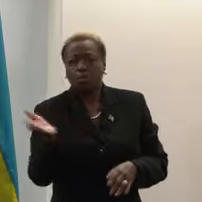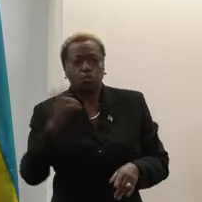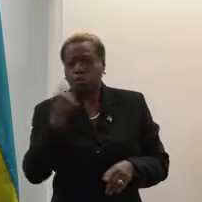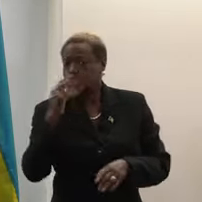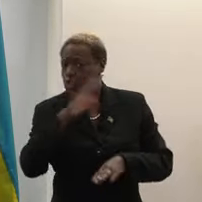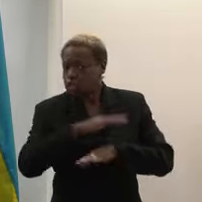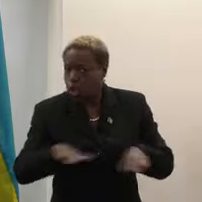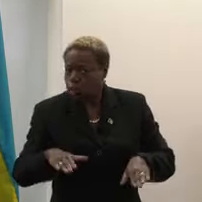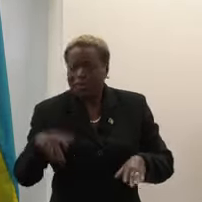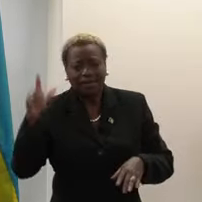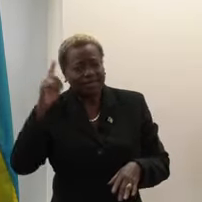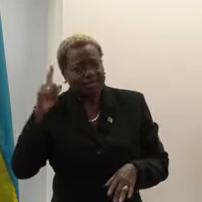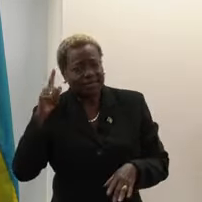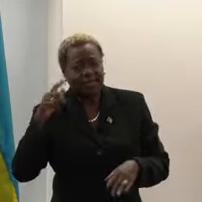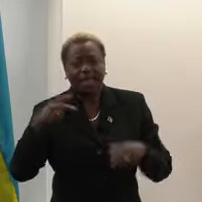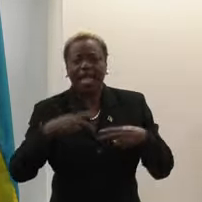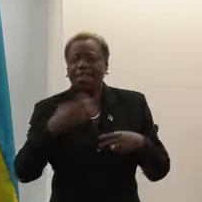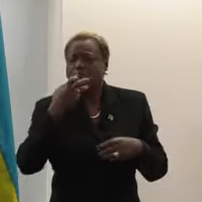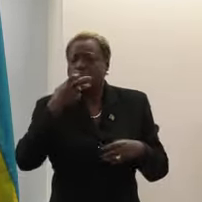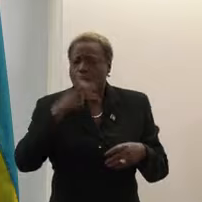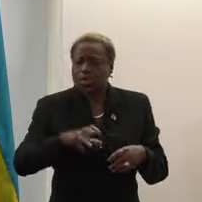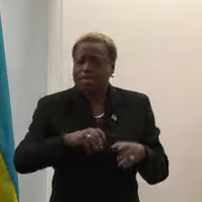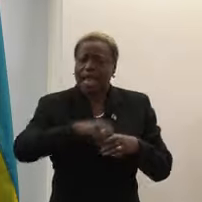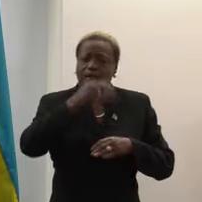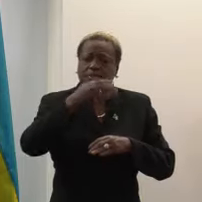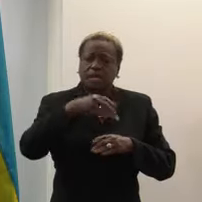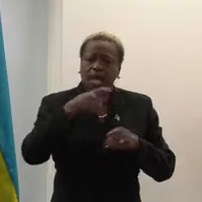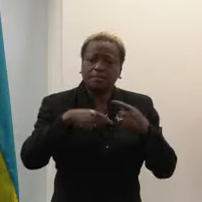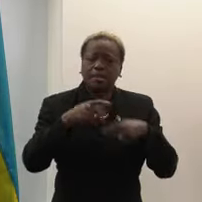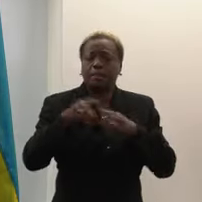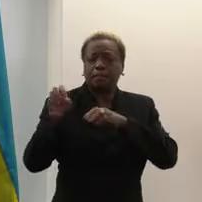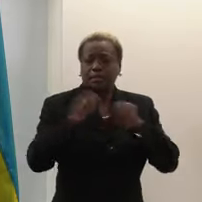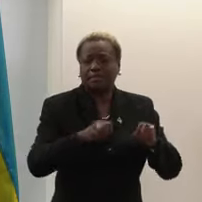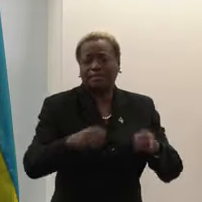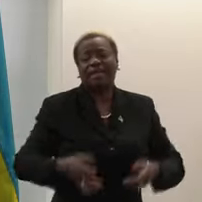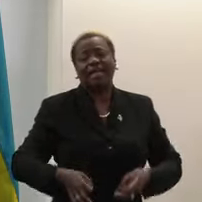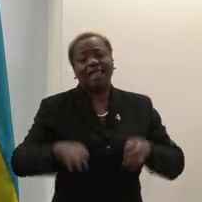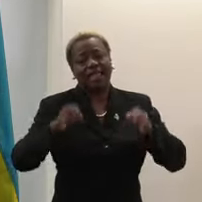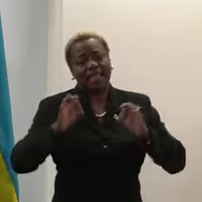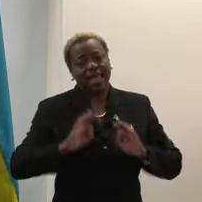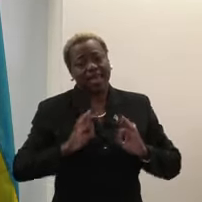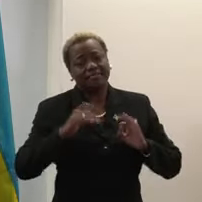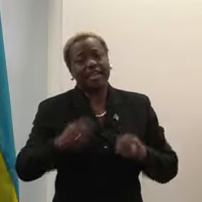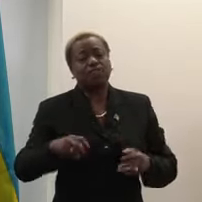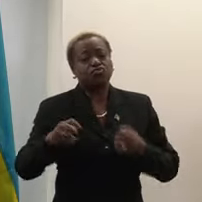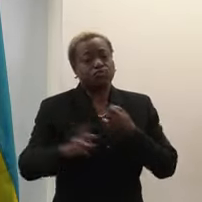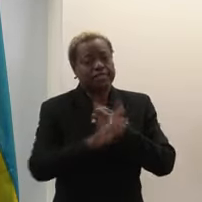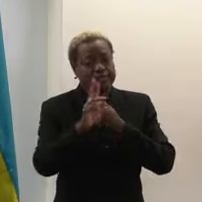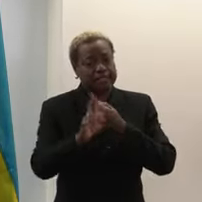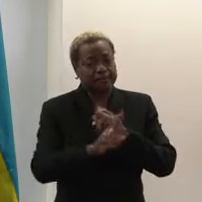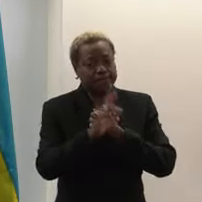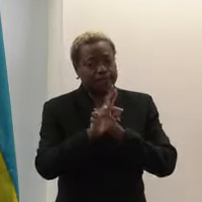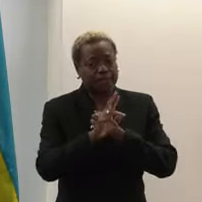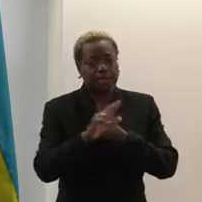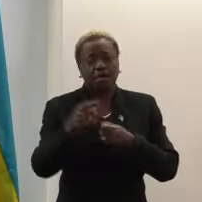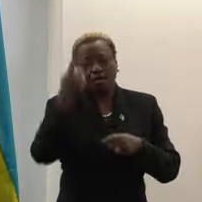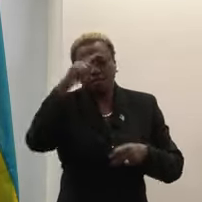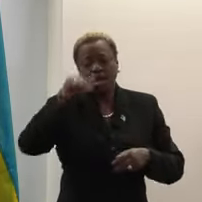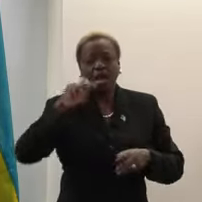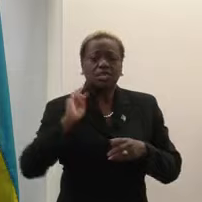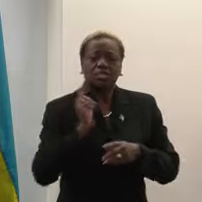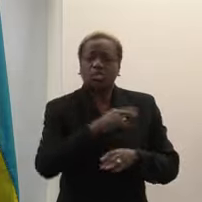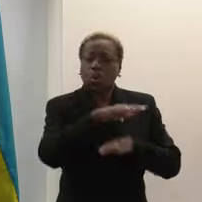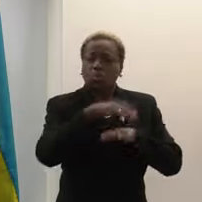not have worse outcomes and put their lives at risk. For us to overcome as a